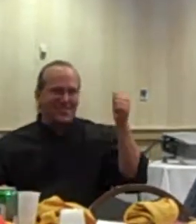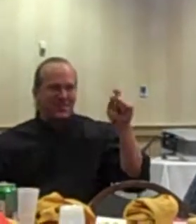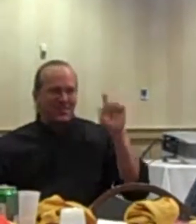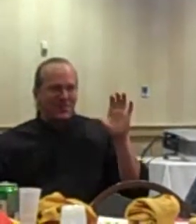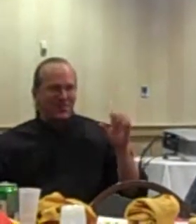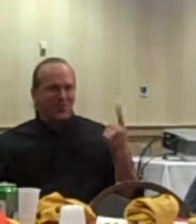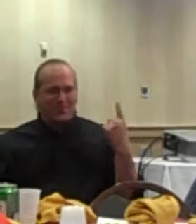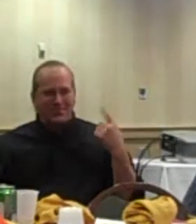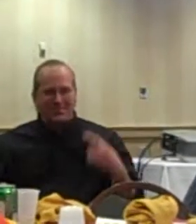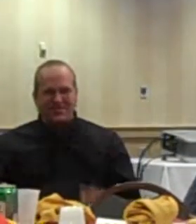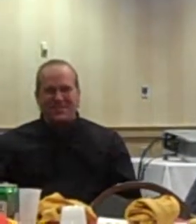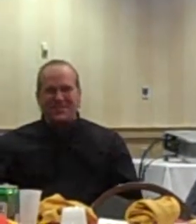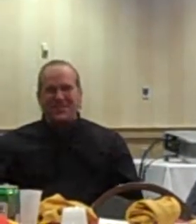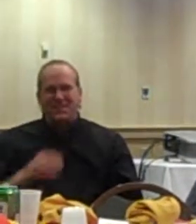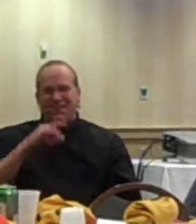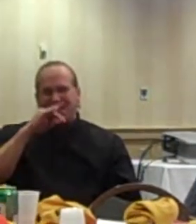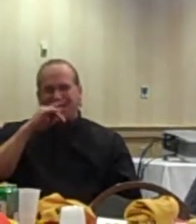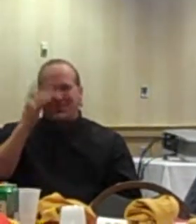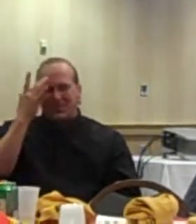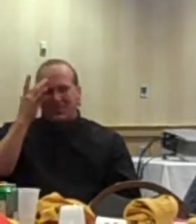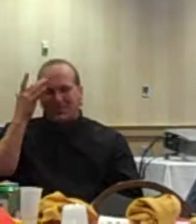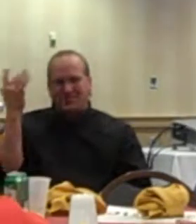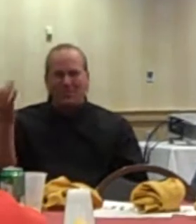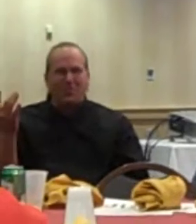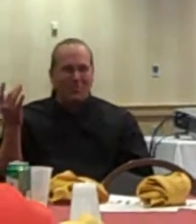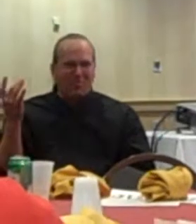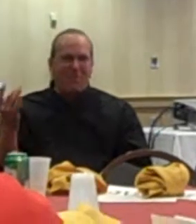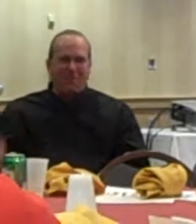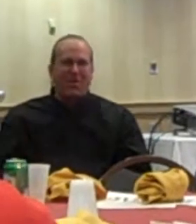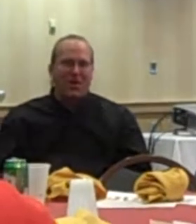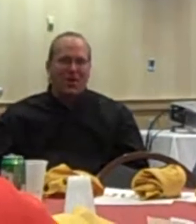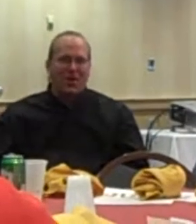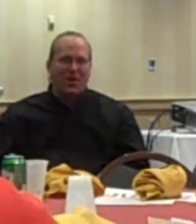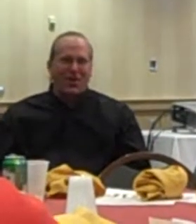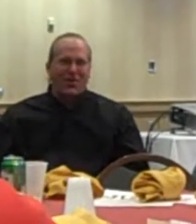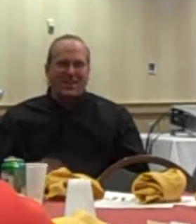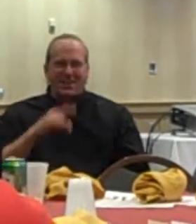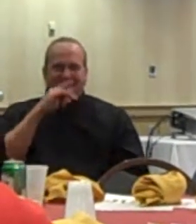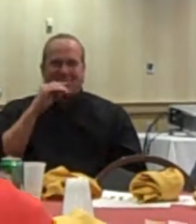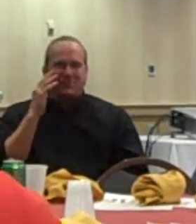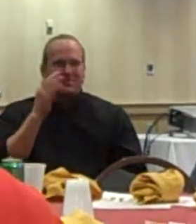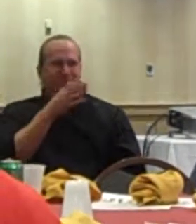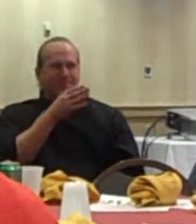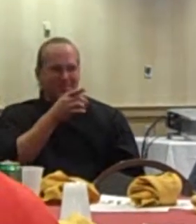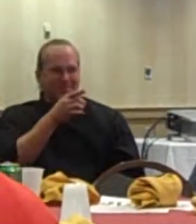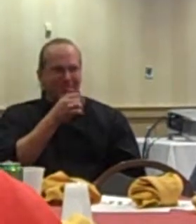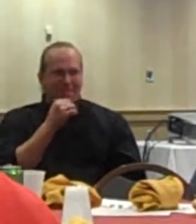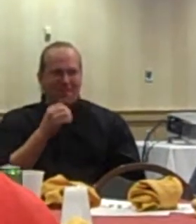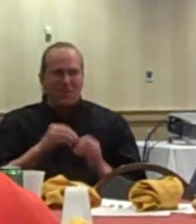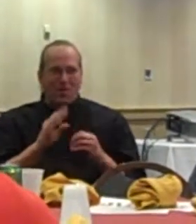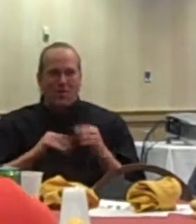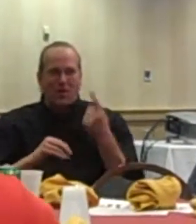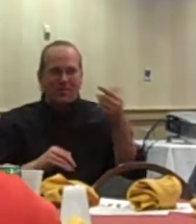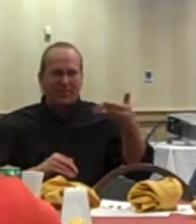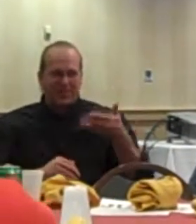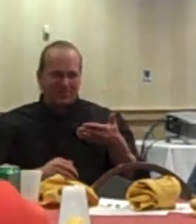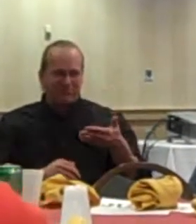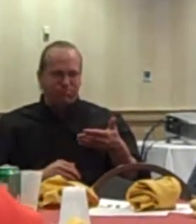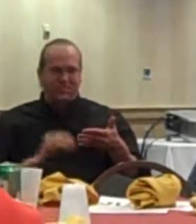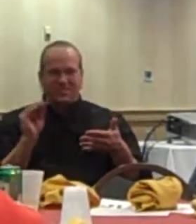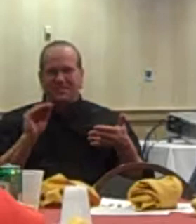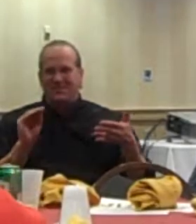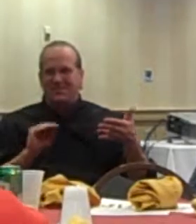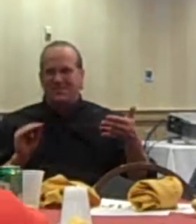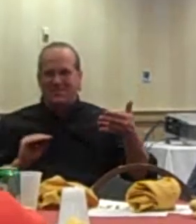And kids are smart. They're going to see after, you know, God forbid, I hope there's no more than one of these worksheets, but partway through the